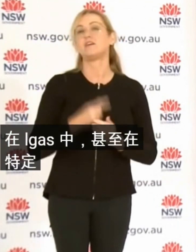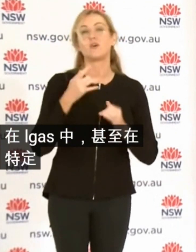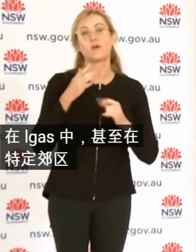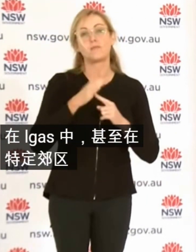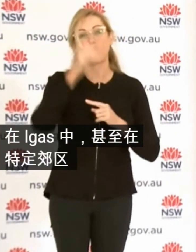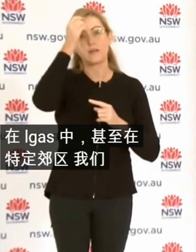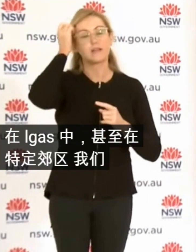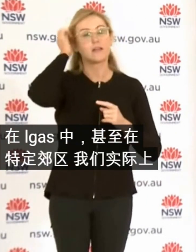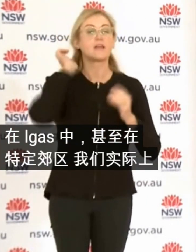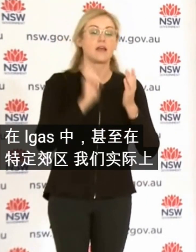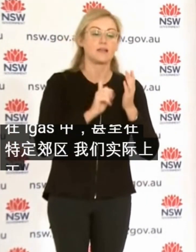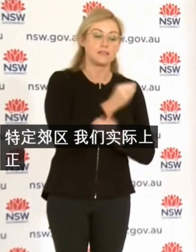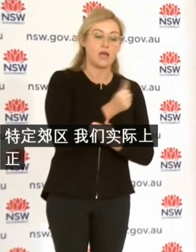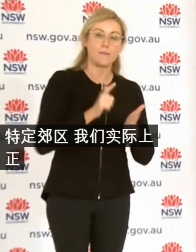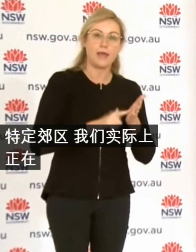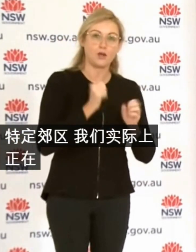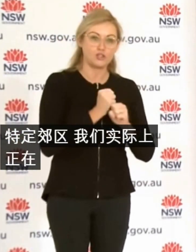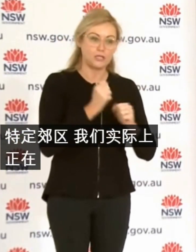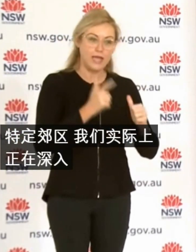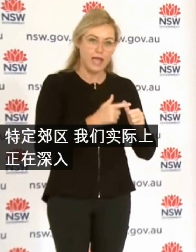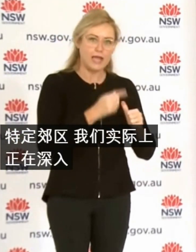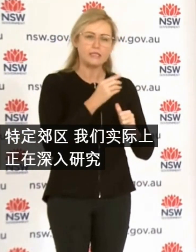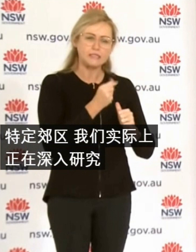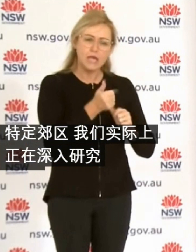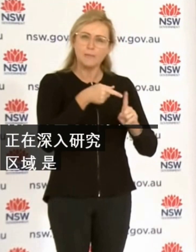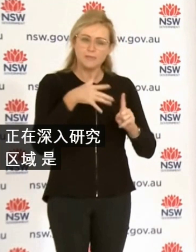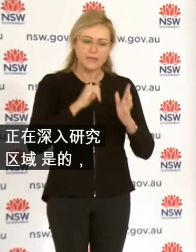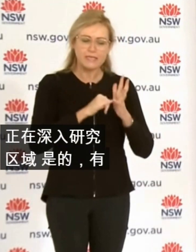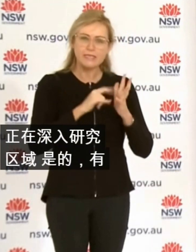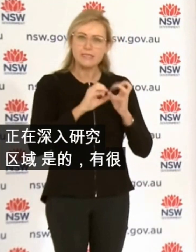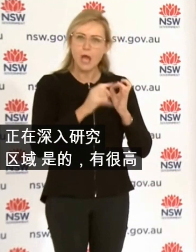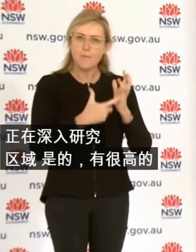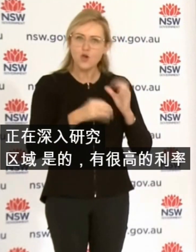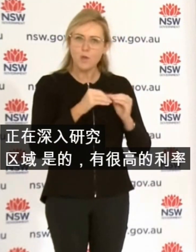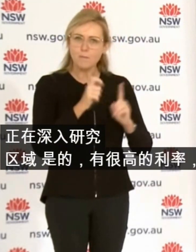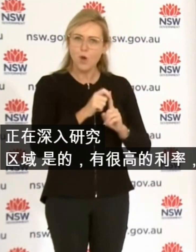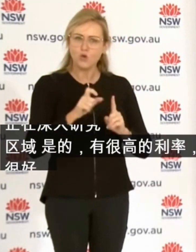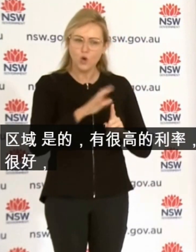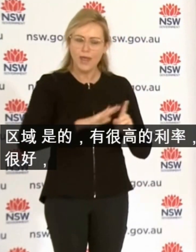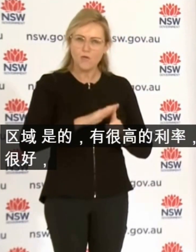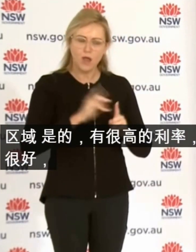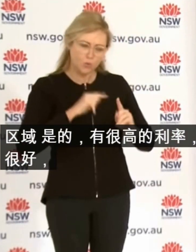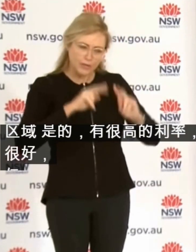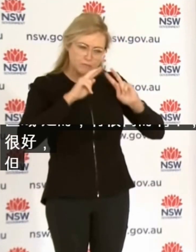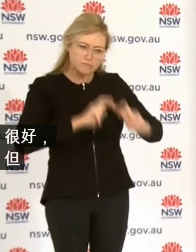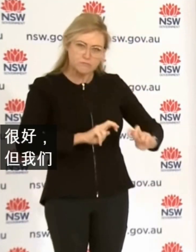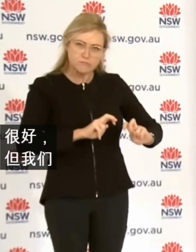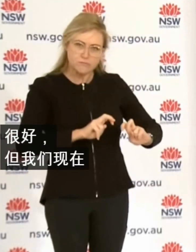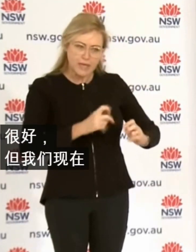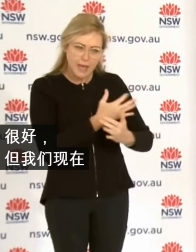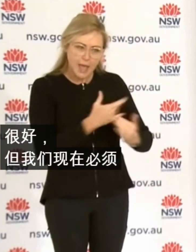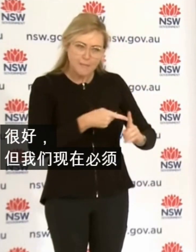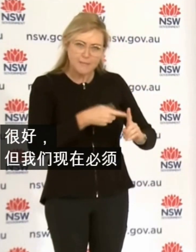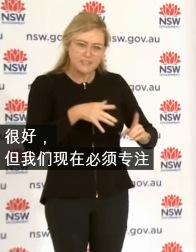within particular suburbs that we're actually drilling right down into looking at areas. Yes, there are high rates, which is great, but we've got